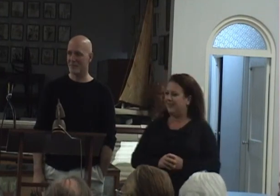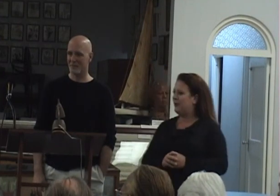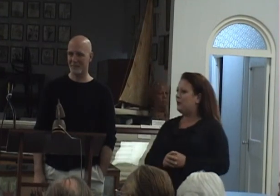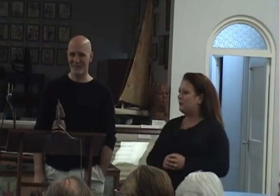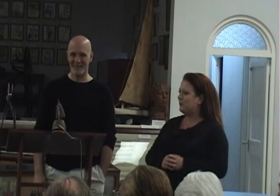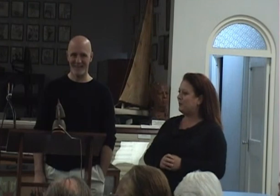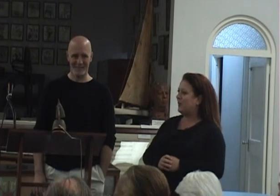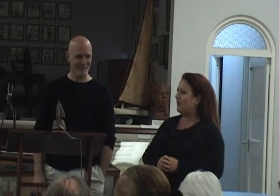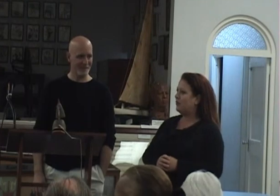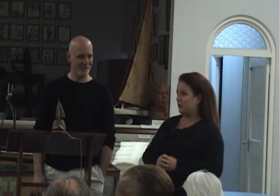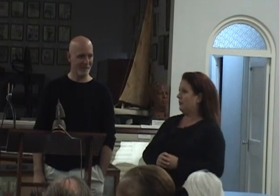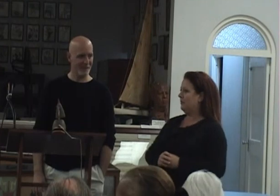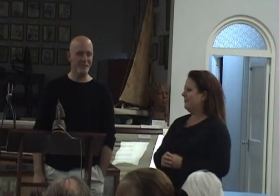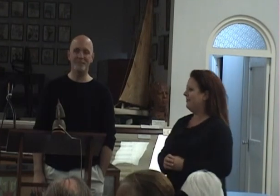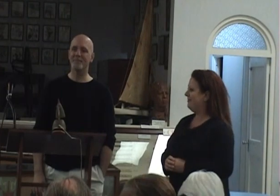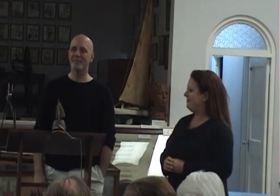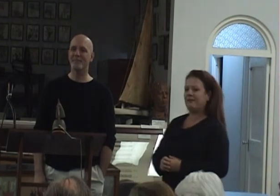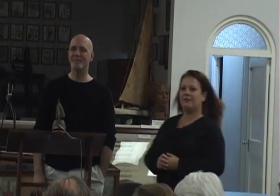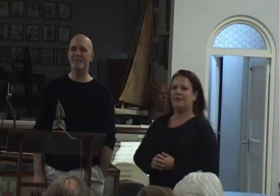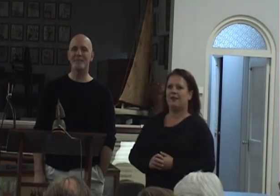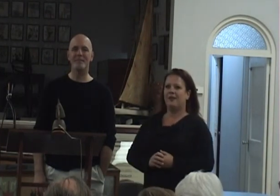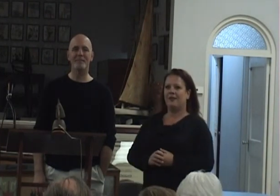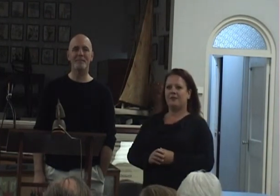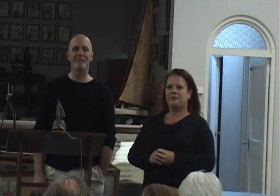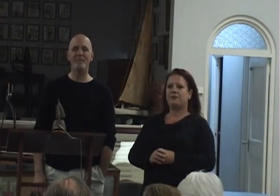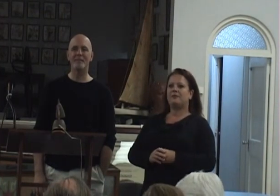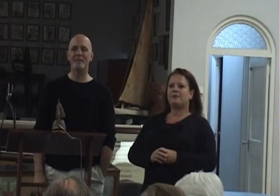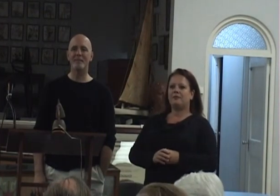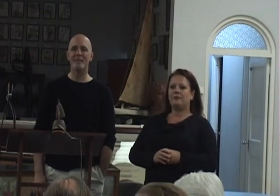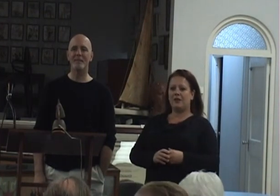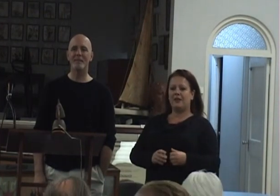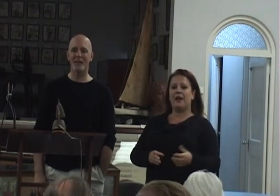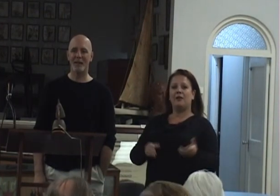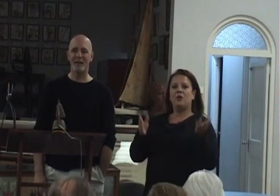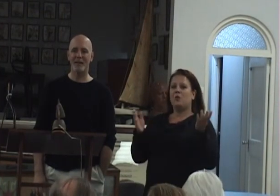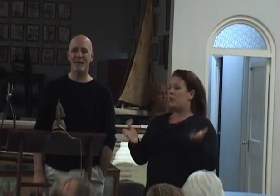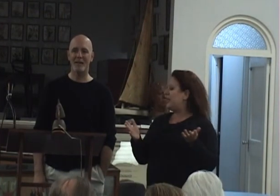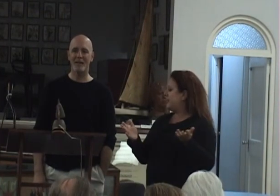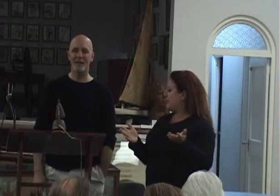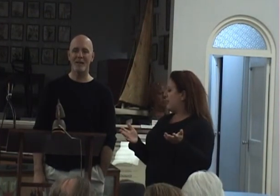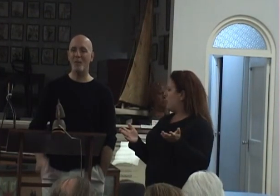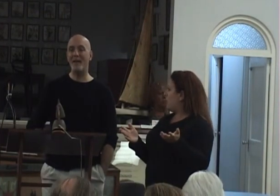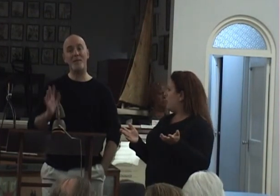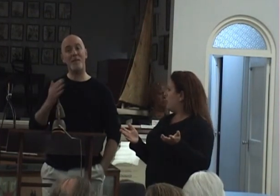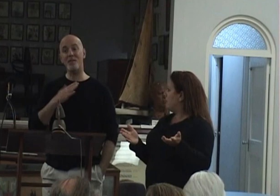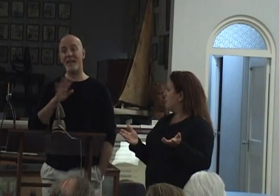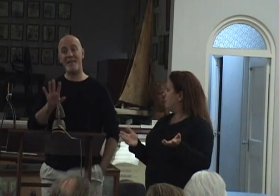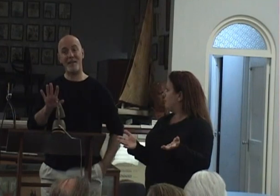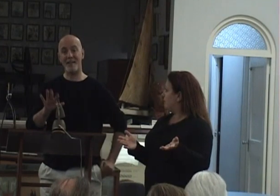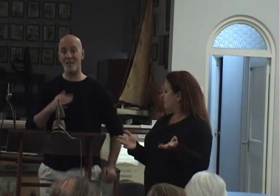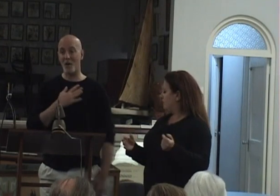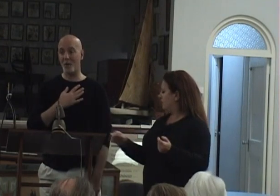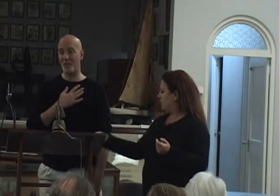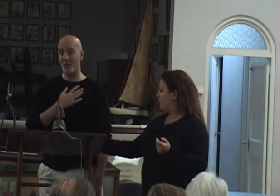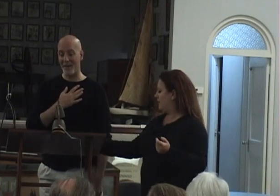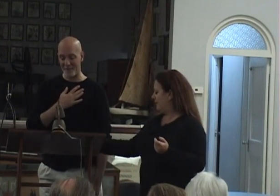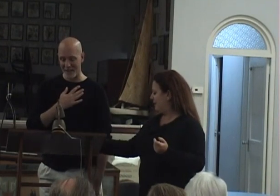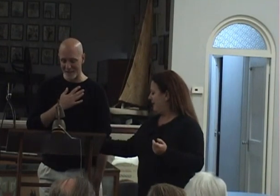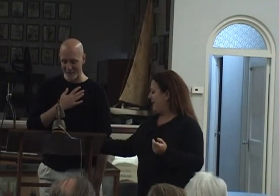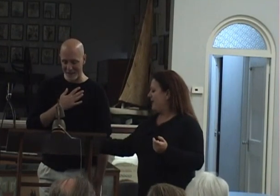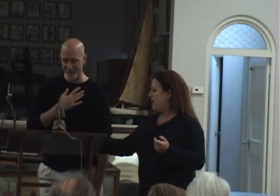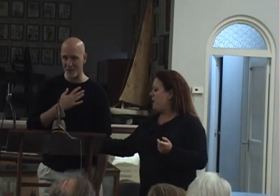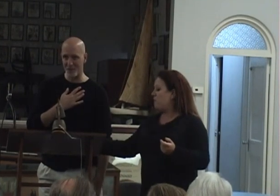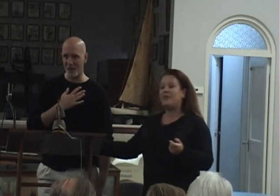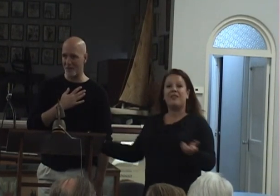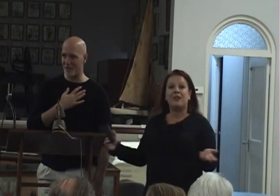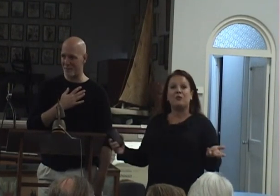it. Sure. Oh, okay, thank you very much. Yeah, we need to get We going. unfortunately have got to go, so we have